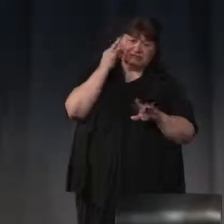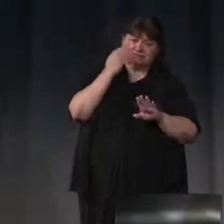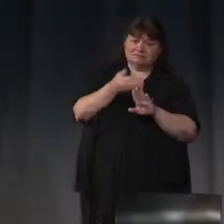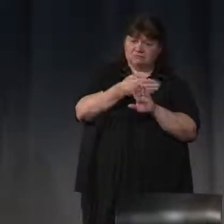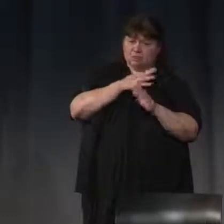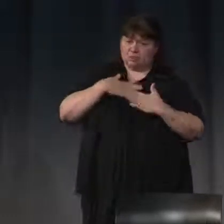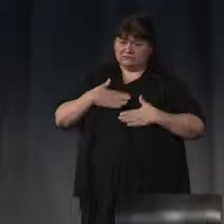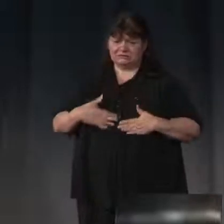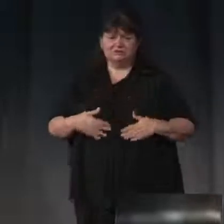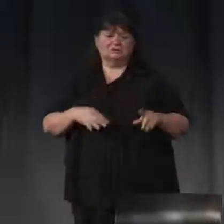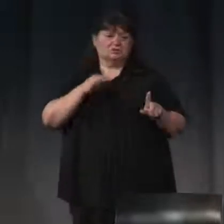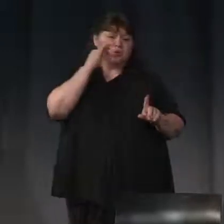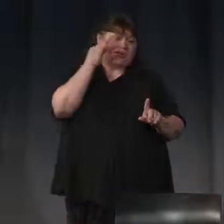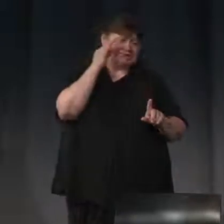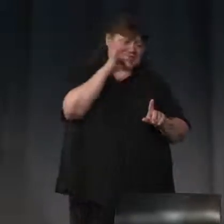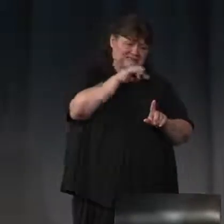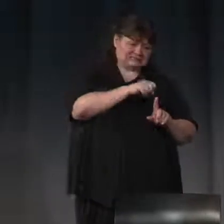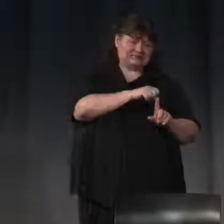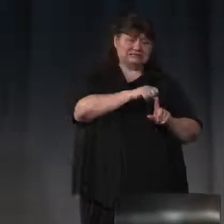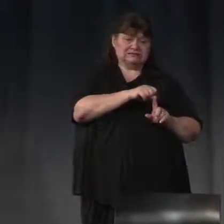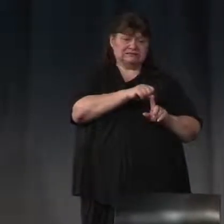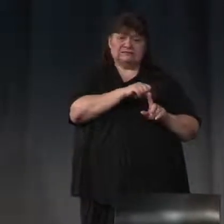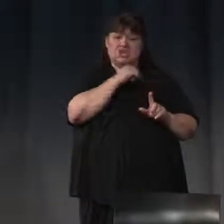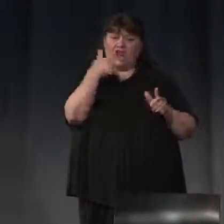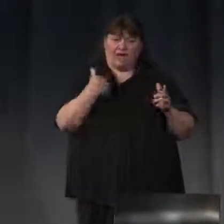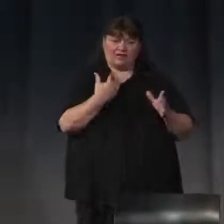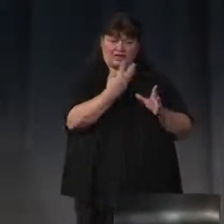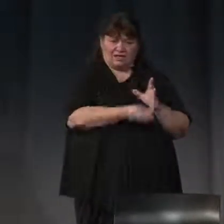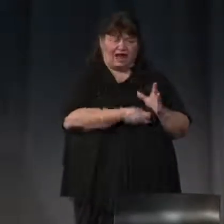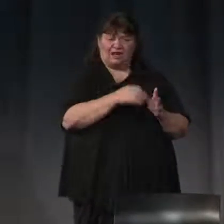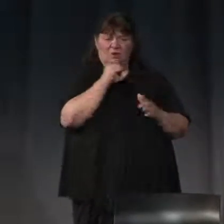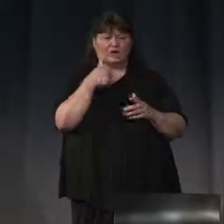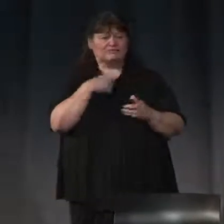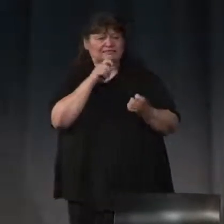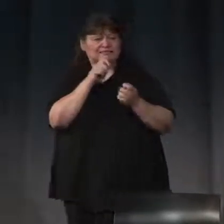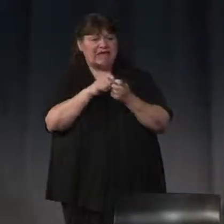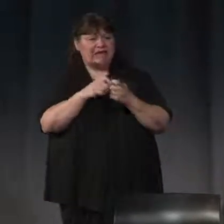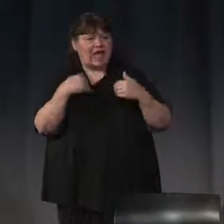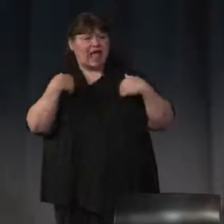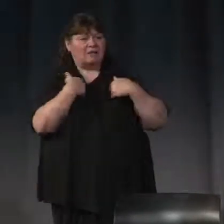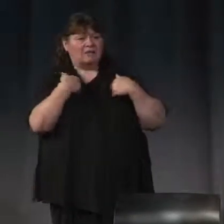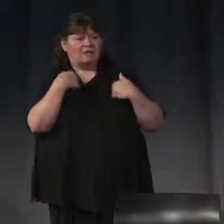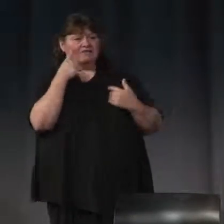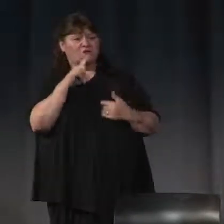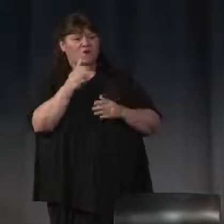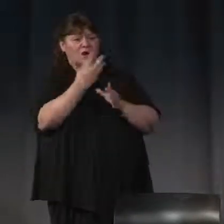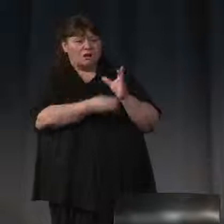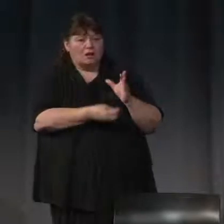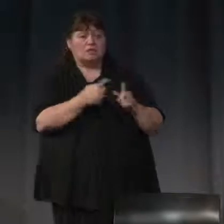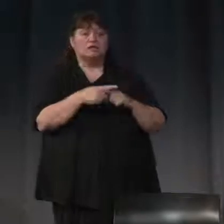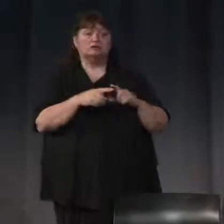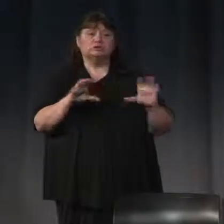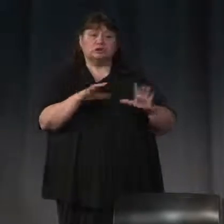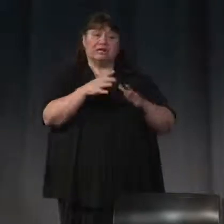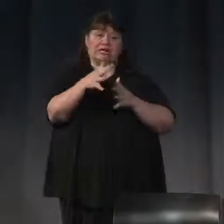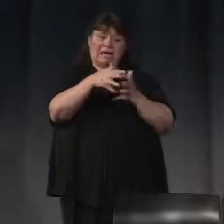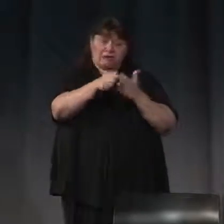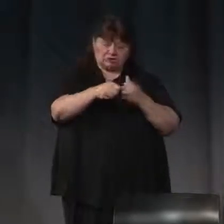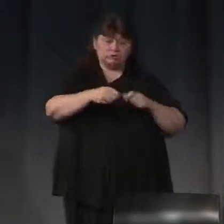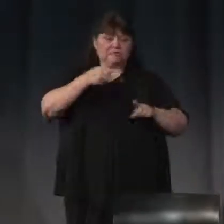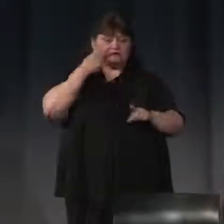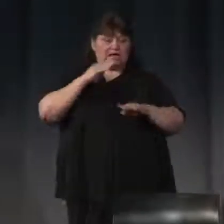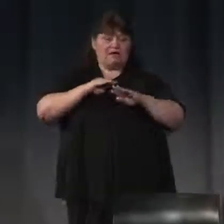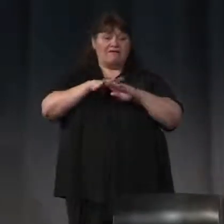stuff, yes. The deprivation, I don't have an exact analog in terms of deprivation, but definitely doing damage and then seeing what the